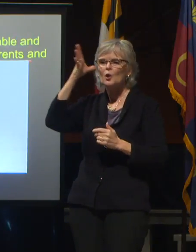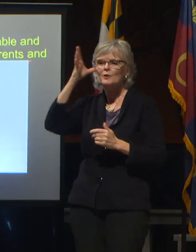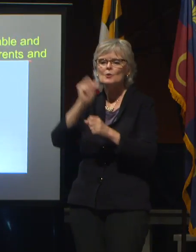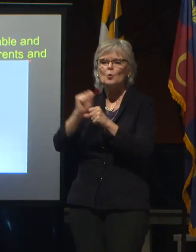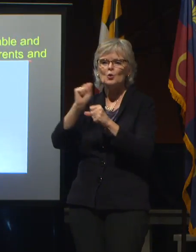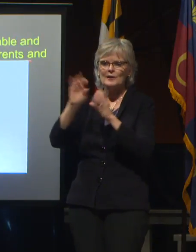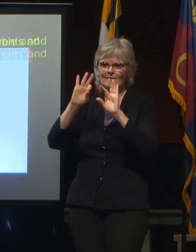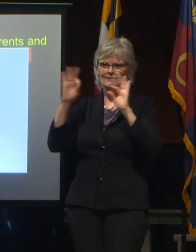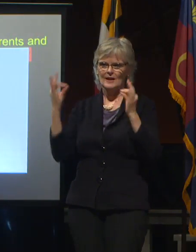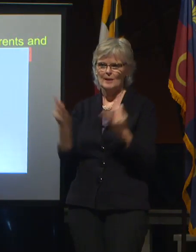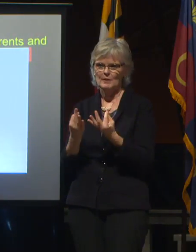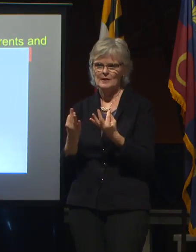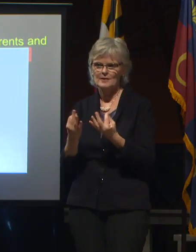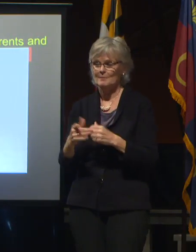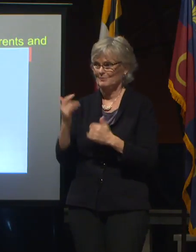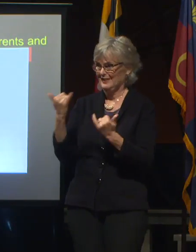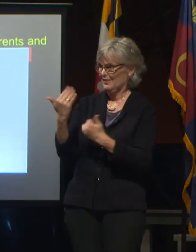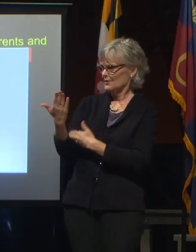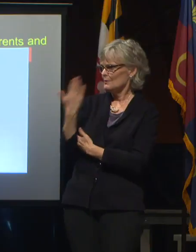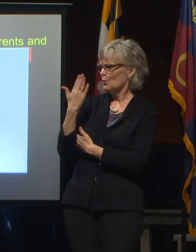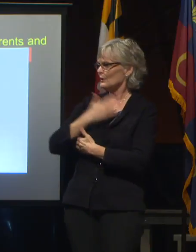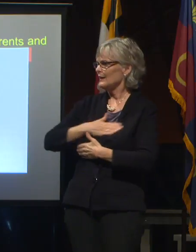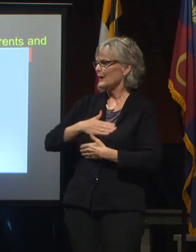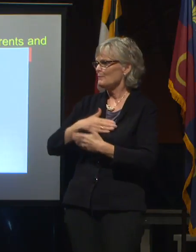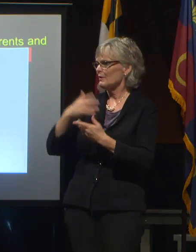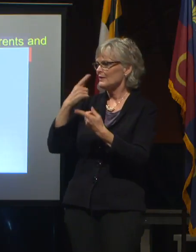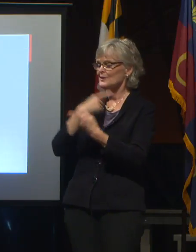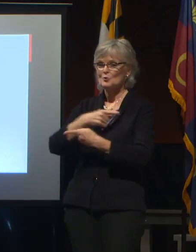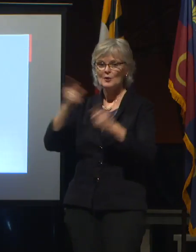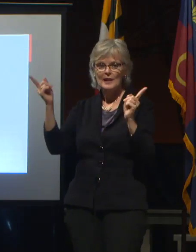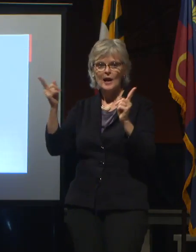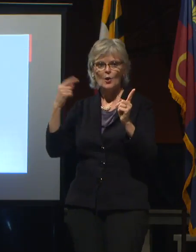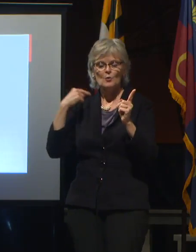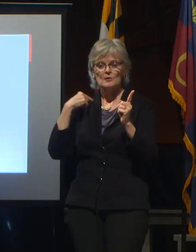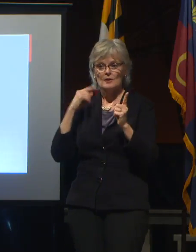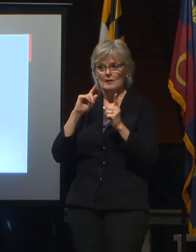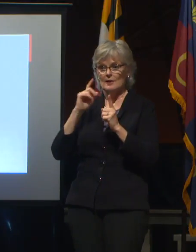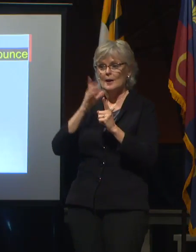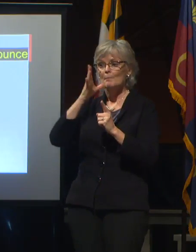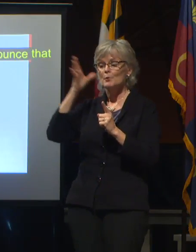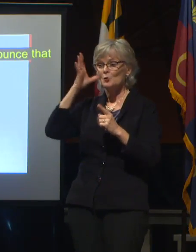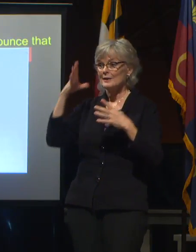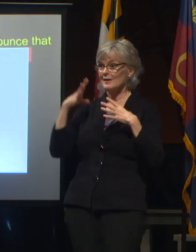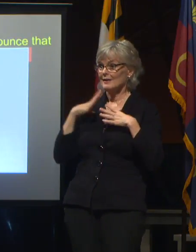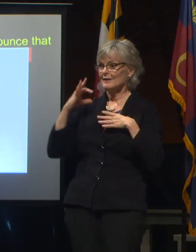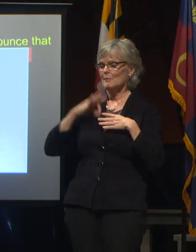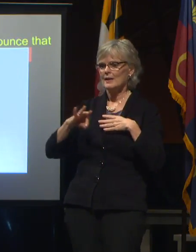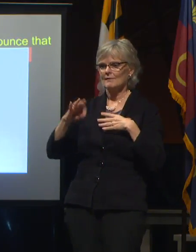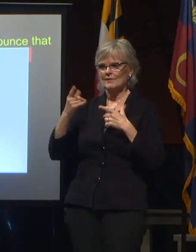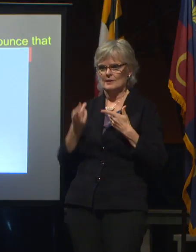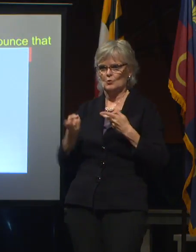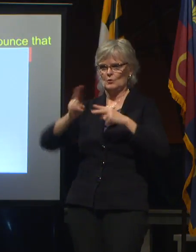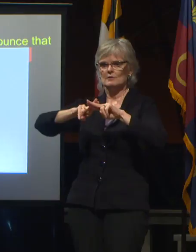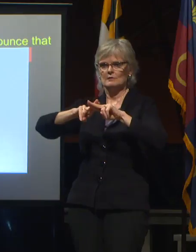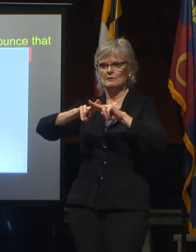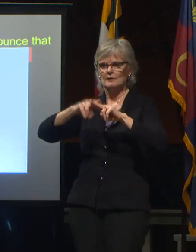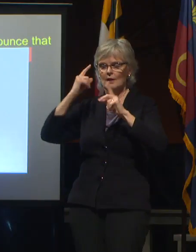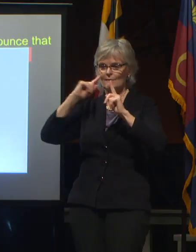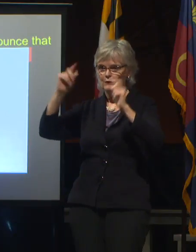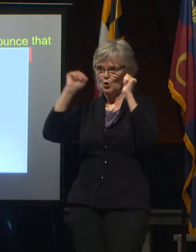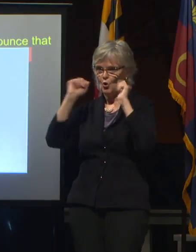working families. And this morning, I'm pleased to announce that we're expanding parental leave benefits to